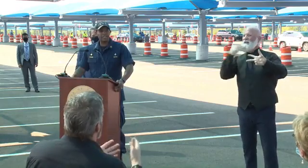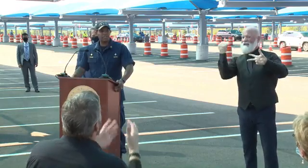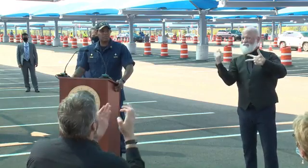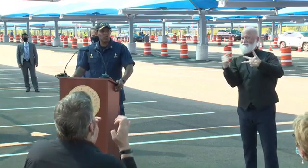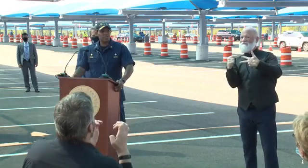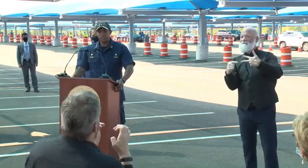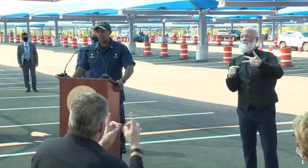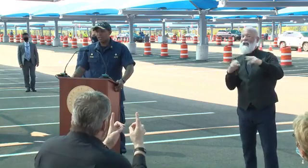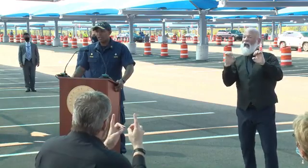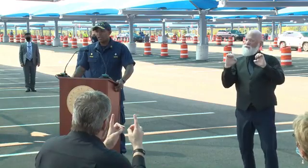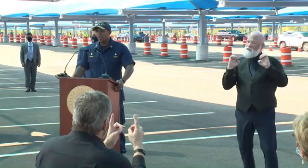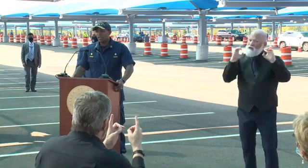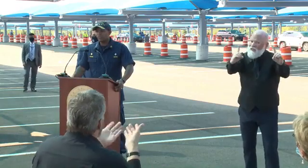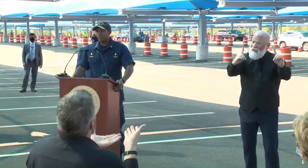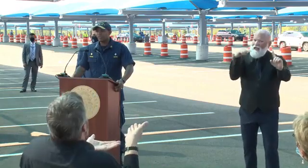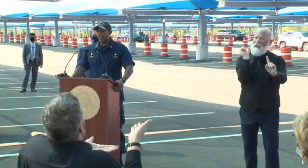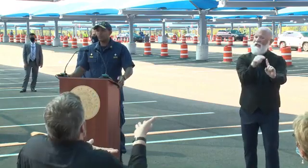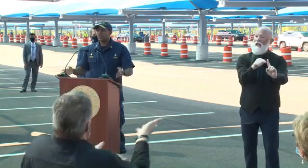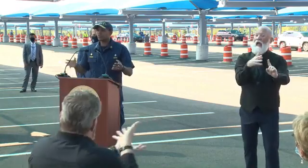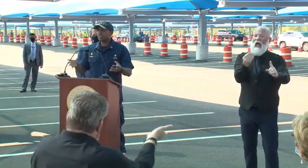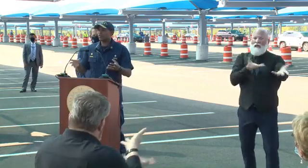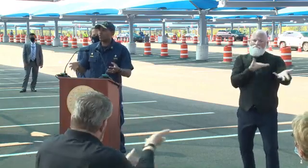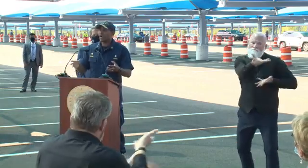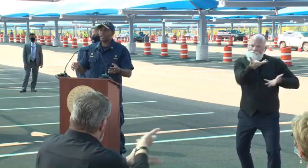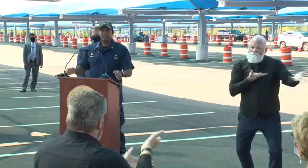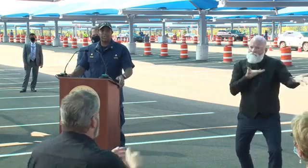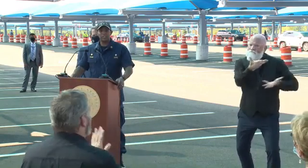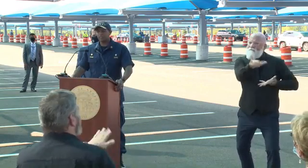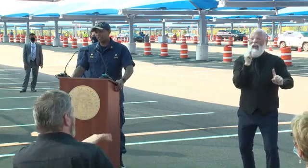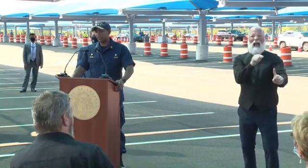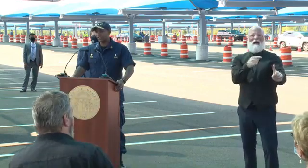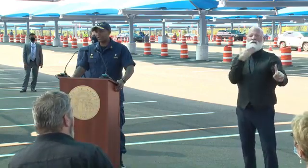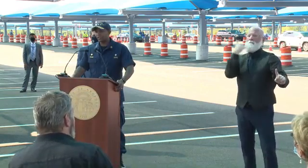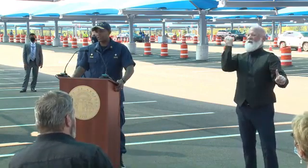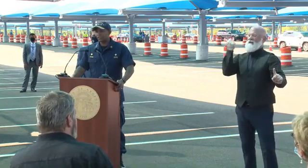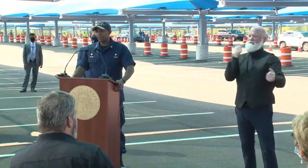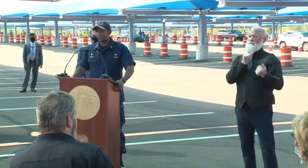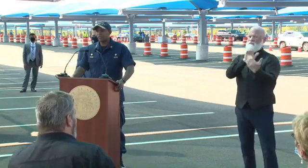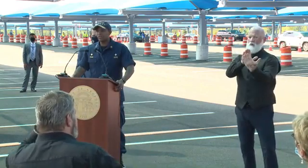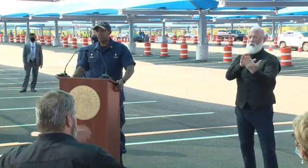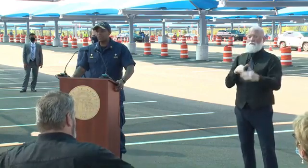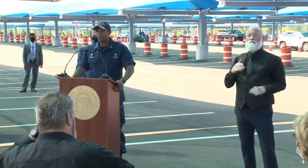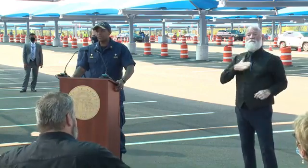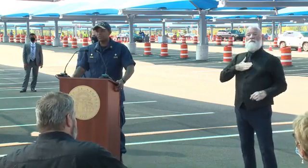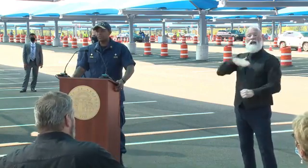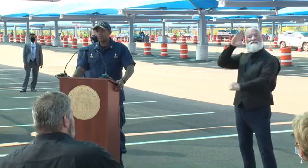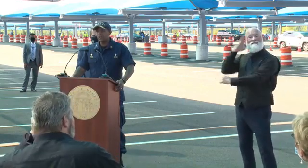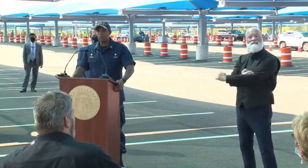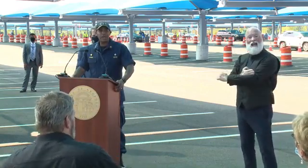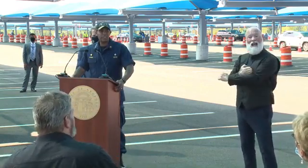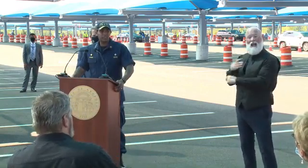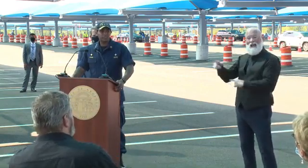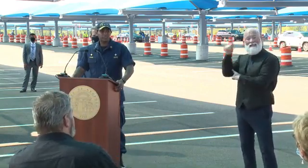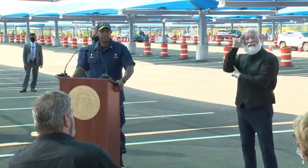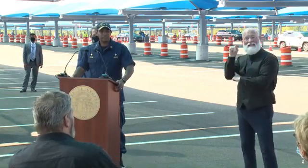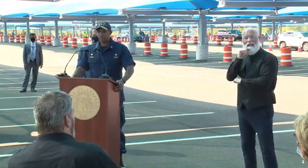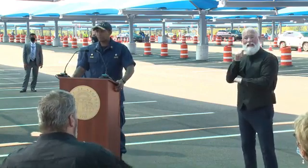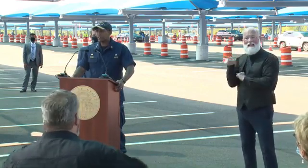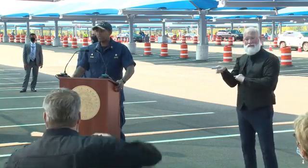2 teenage boys. If they don't understand why I'm telling them to do something, they're only going to do it when I'm